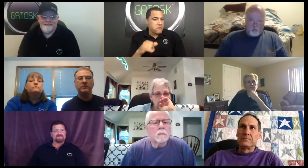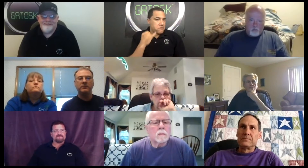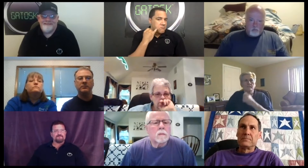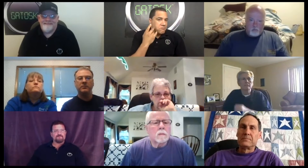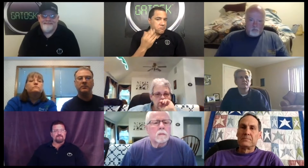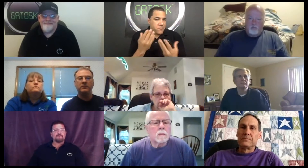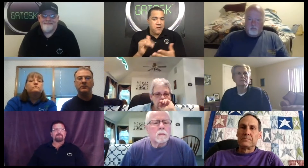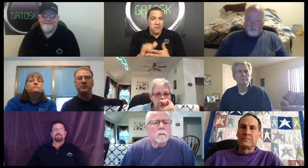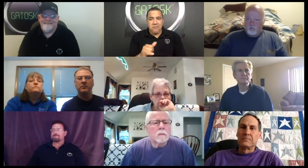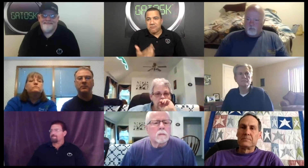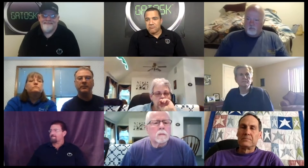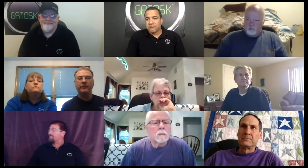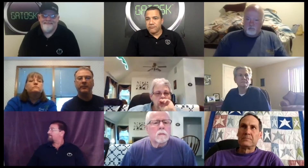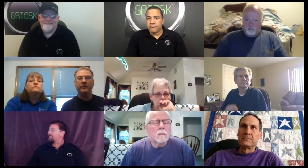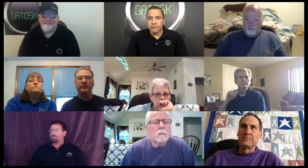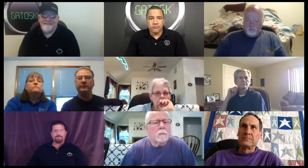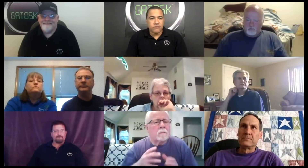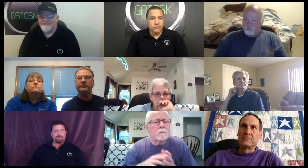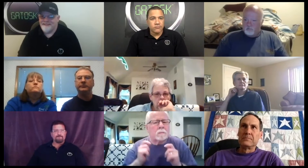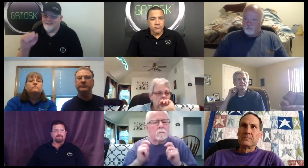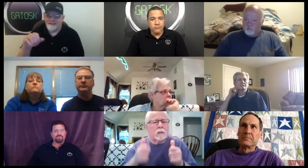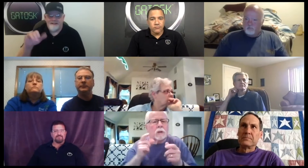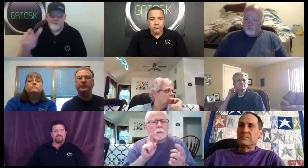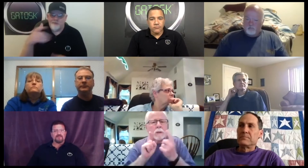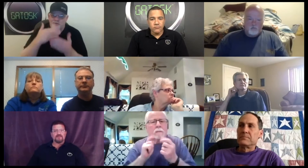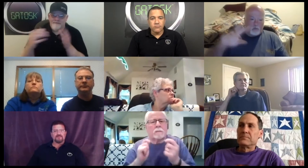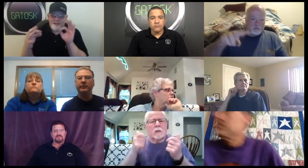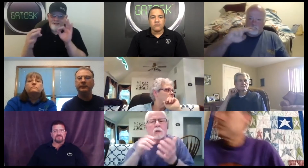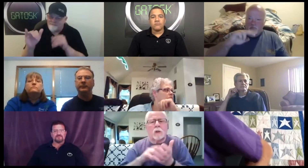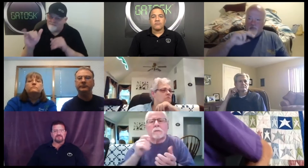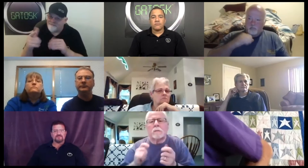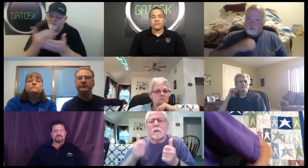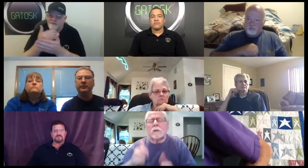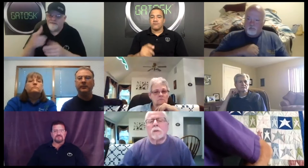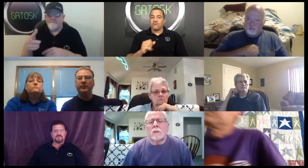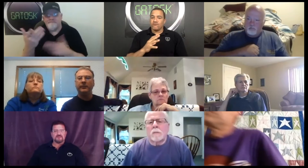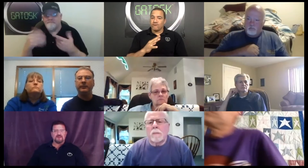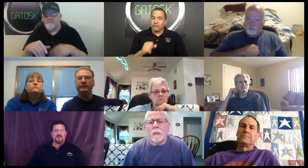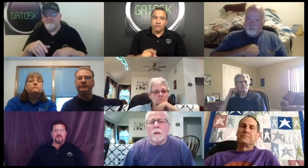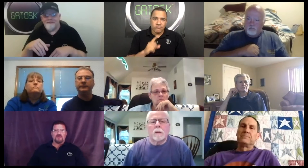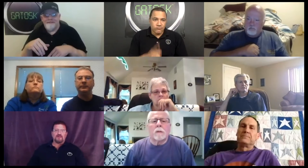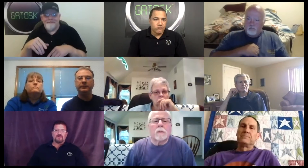we can consider that. Maybe we'll be able to offer that. Yeah, that's good feedback. That's something new that we haven't